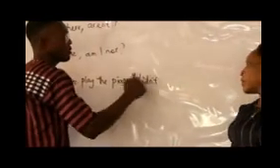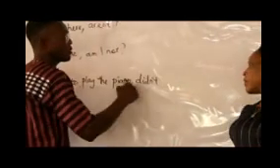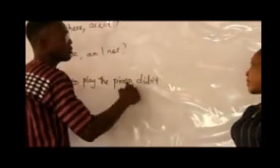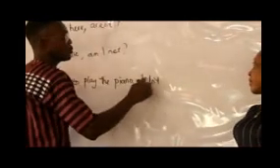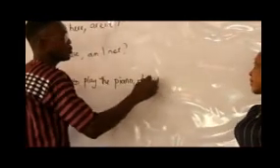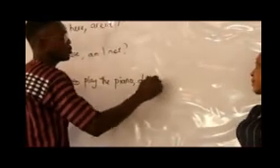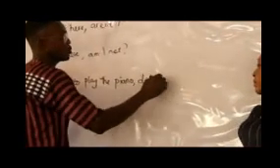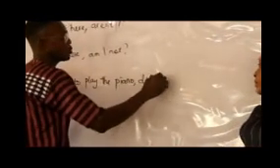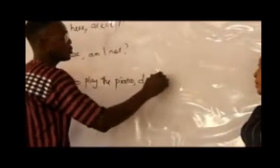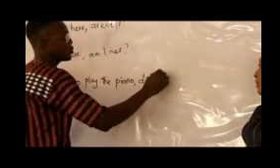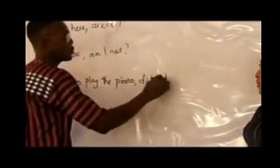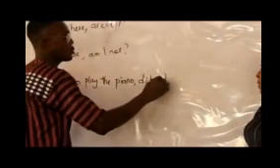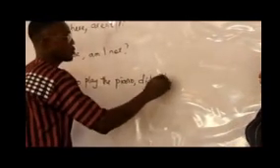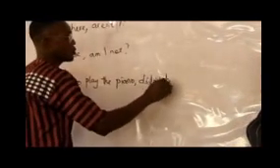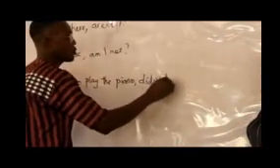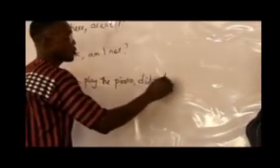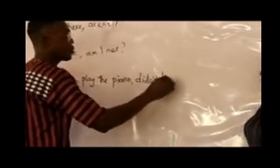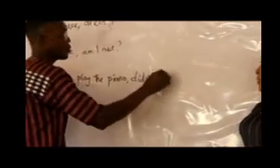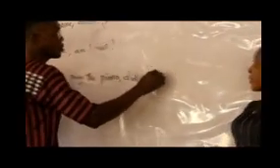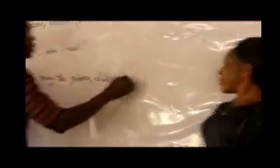from the verb to do,